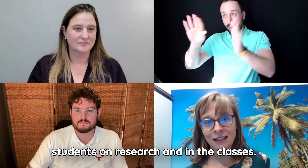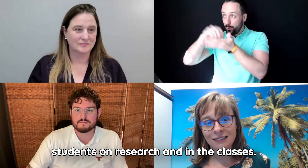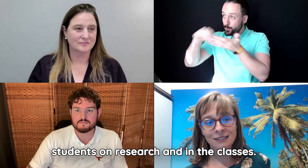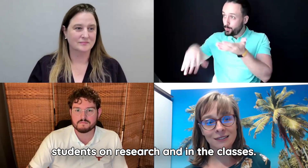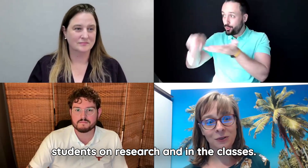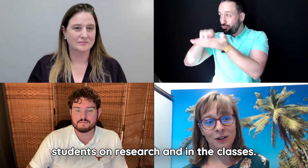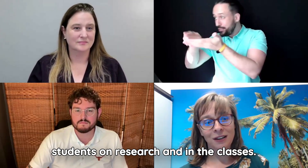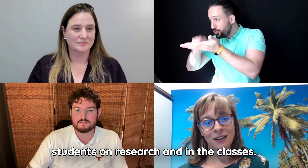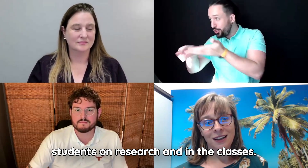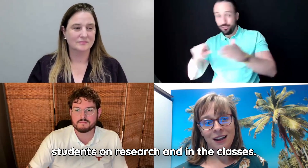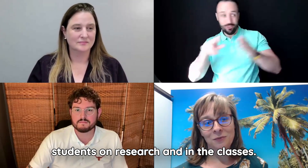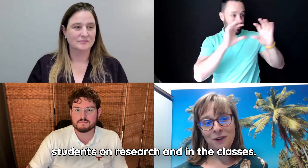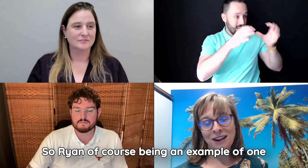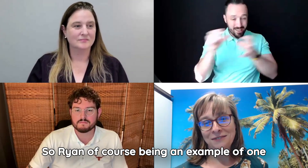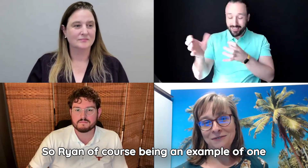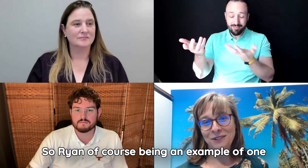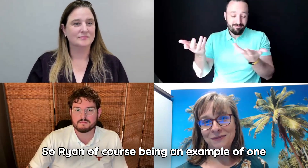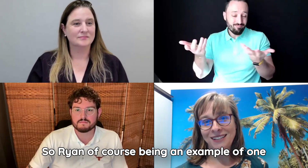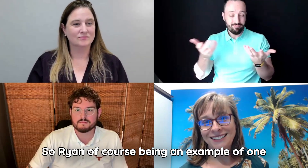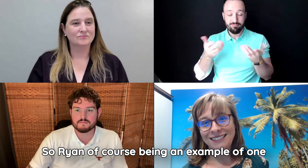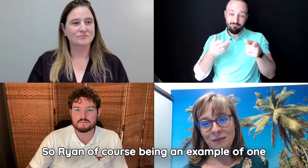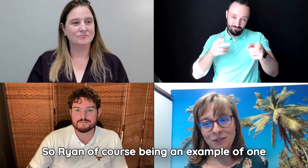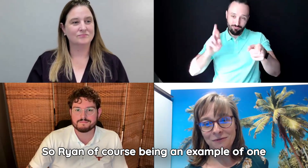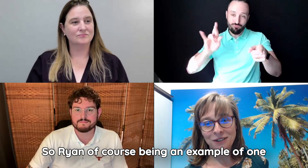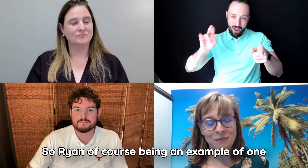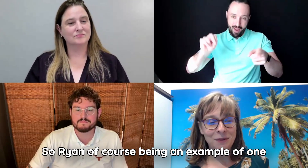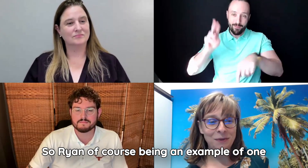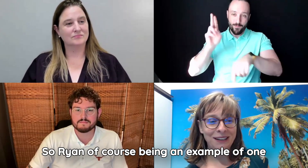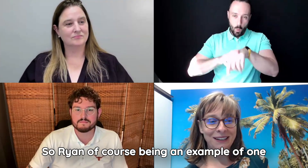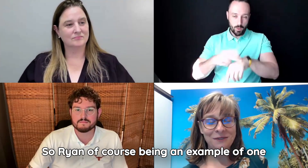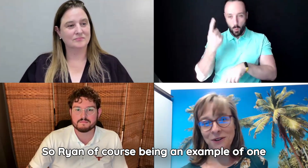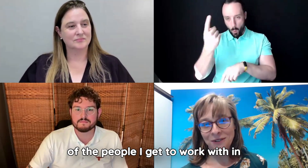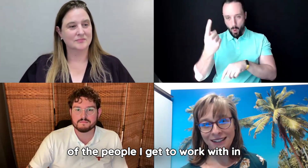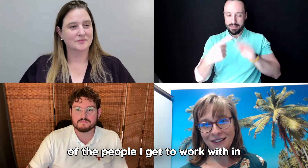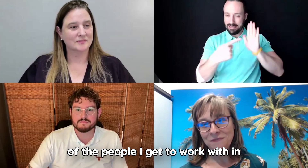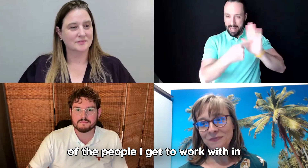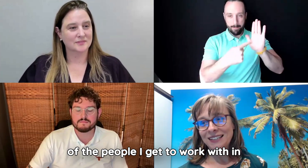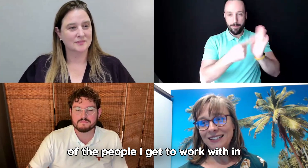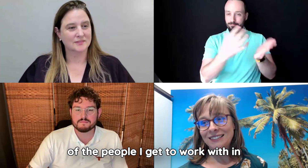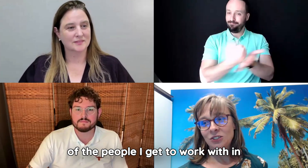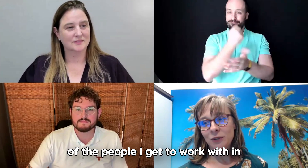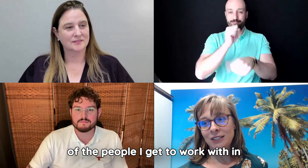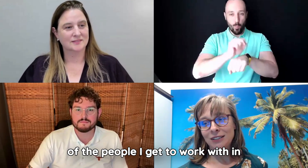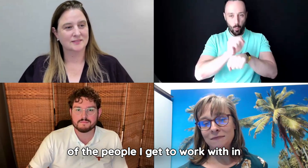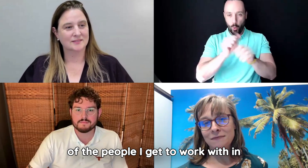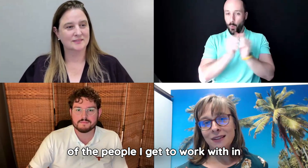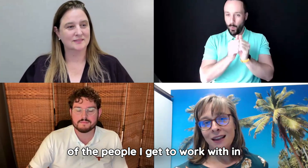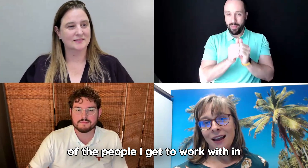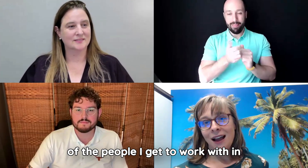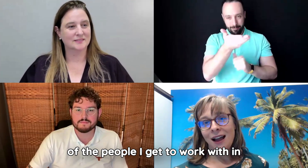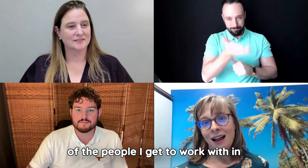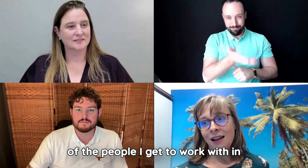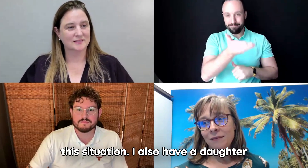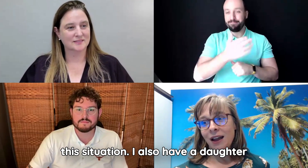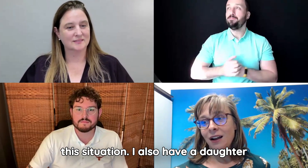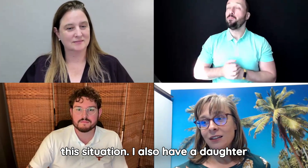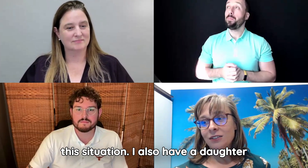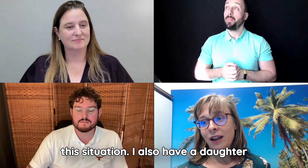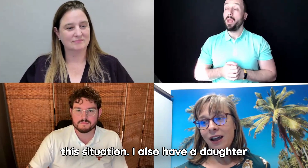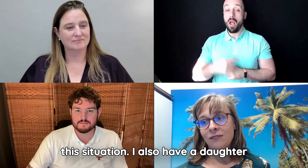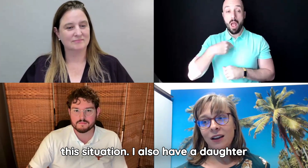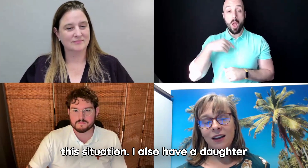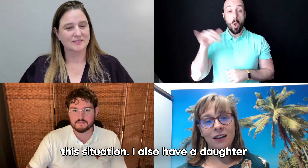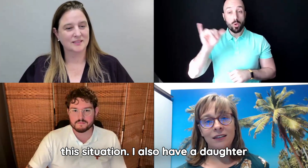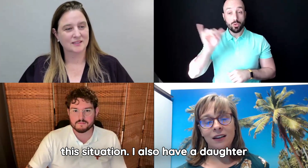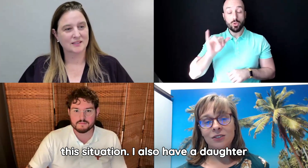and in the classes. So Ryan, of course, being an example of one of the people I get to work with in this situation. I